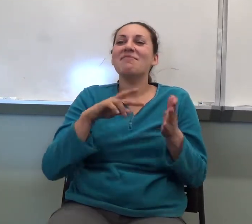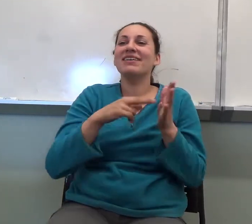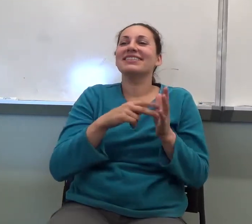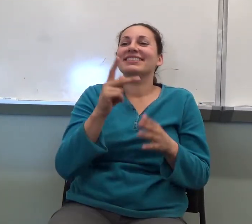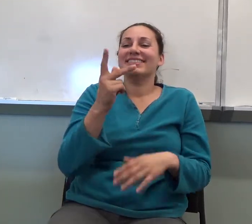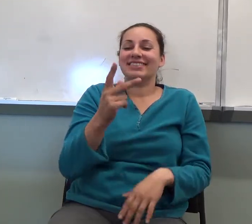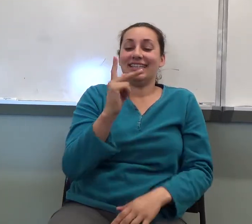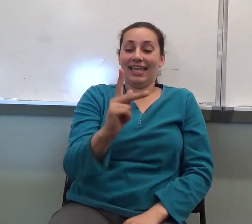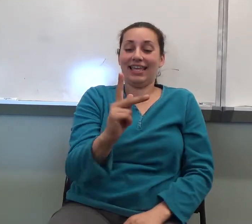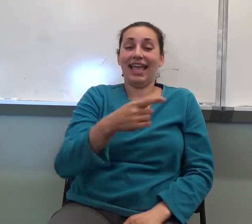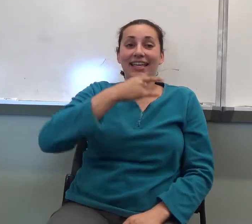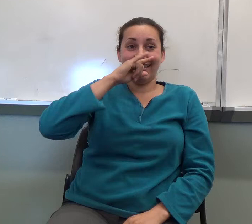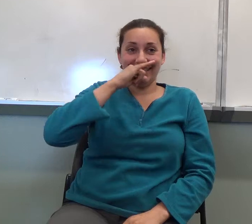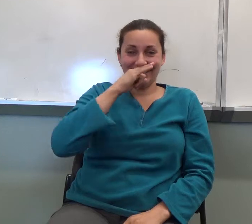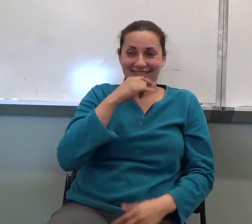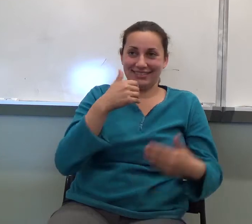7.4? Yeah.